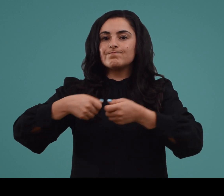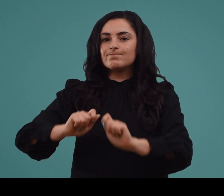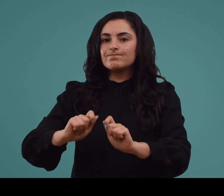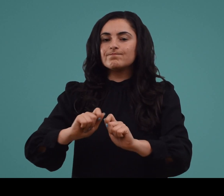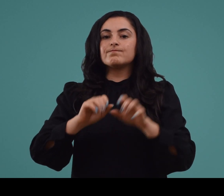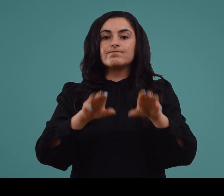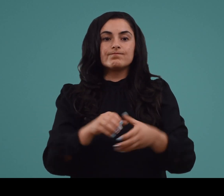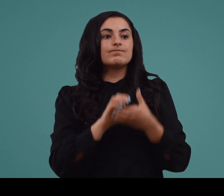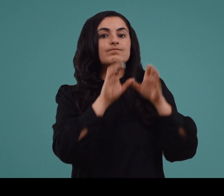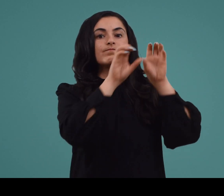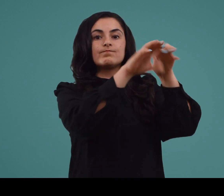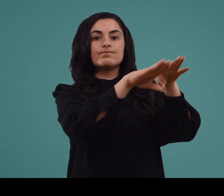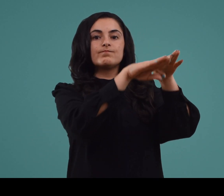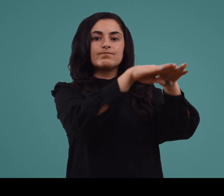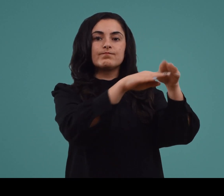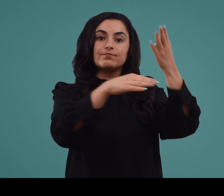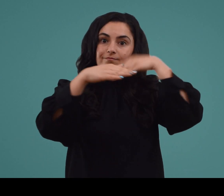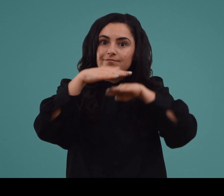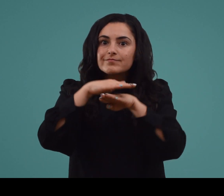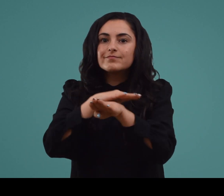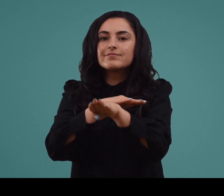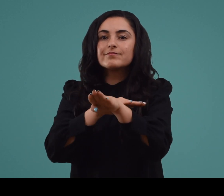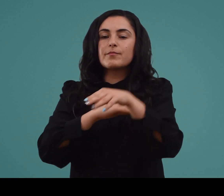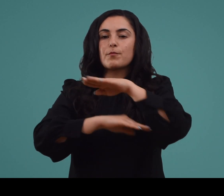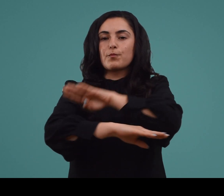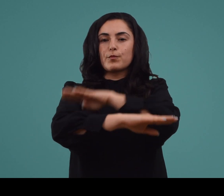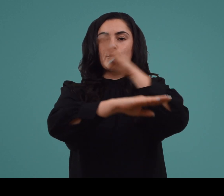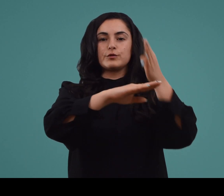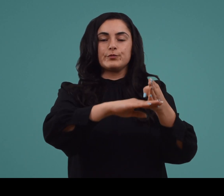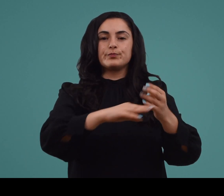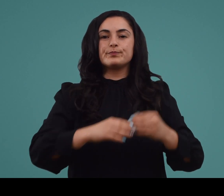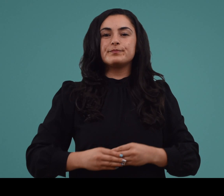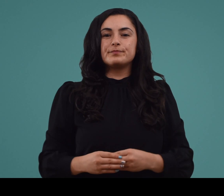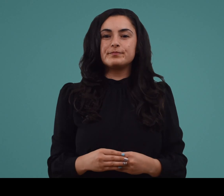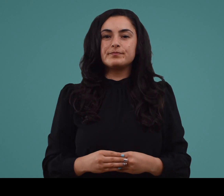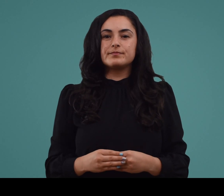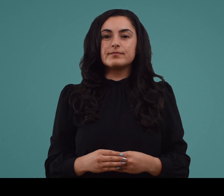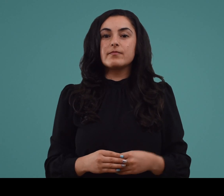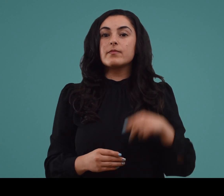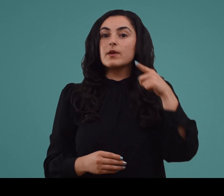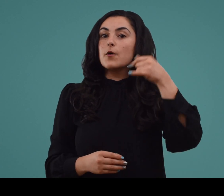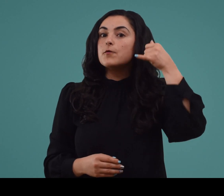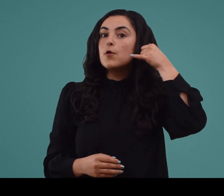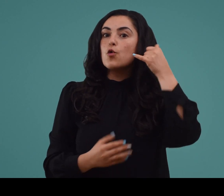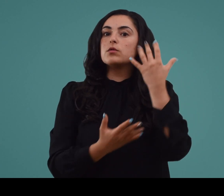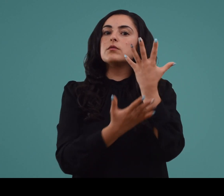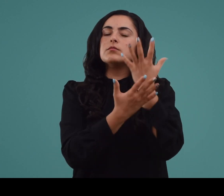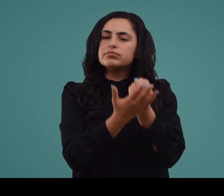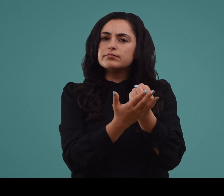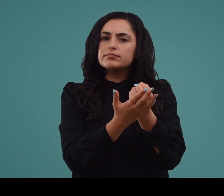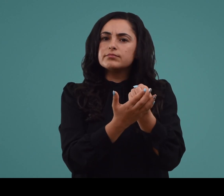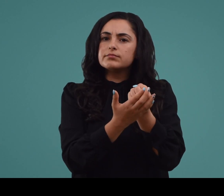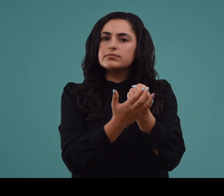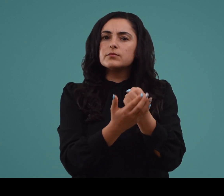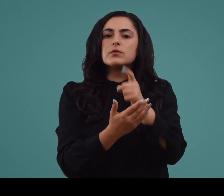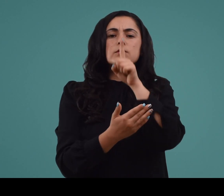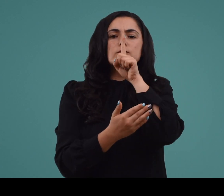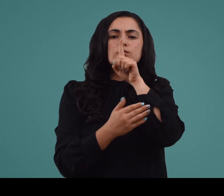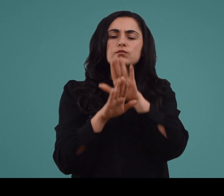mosque. The shoes are stored in a place dedicated for this. Switch off your mobile phones. Keep